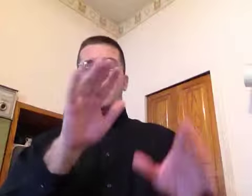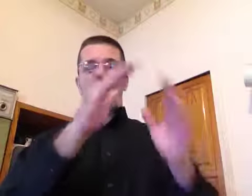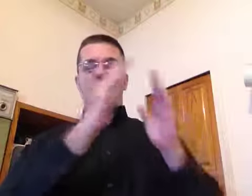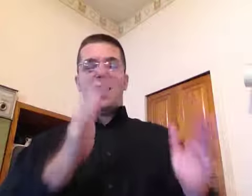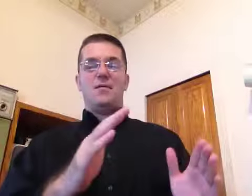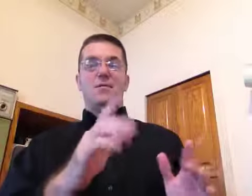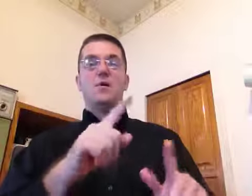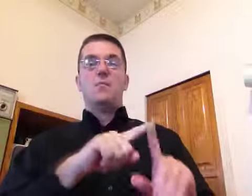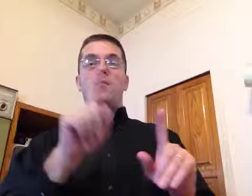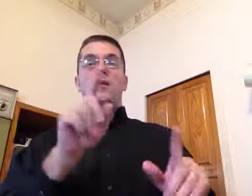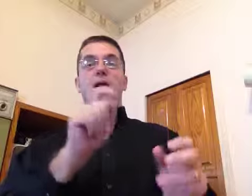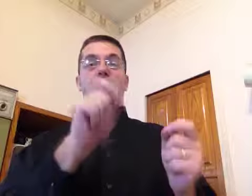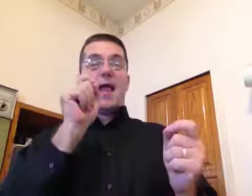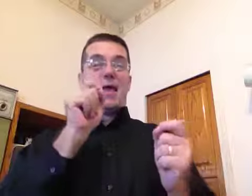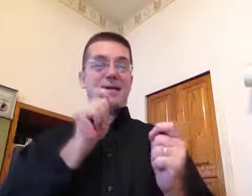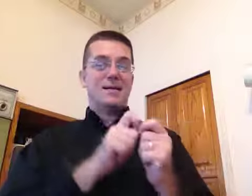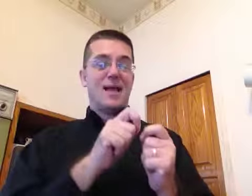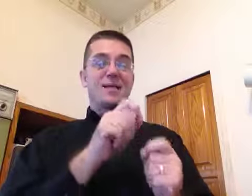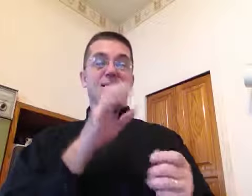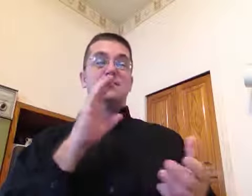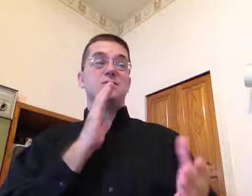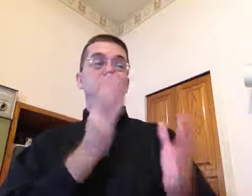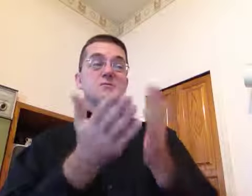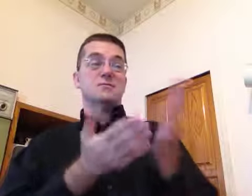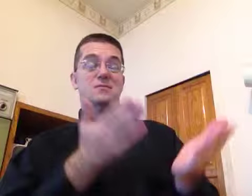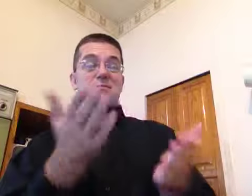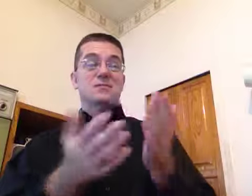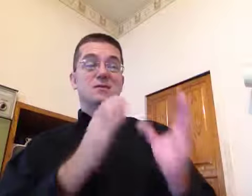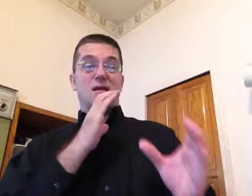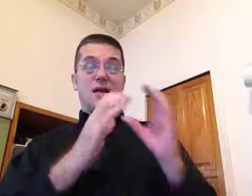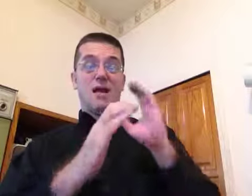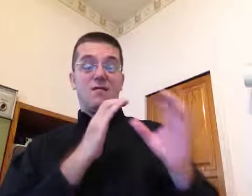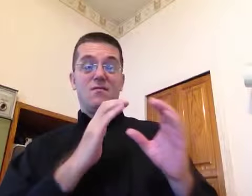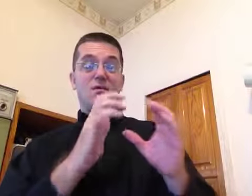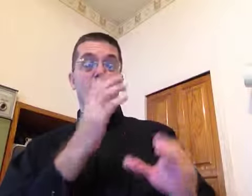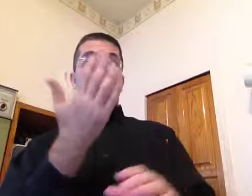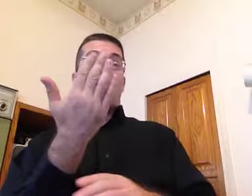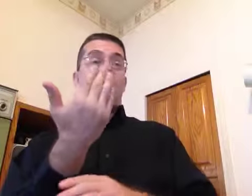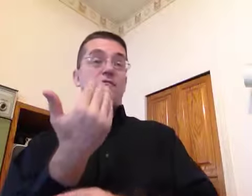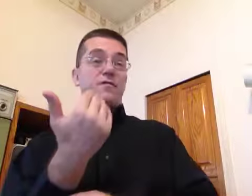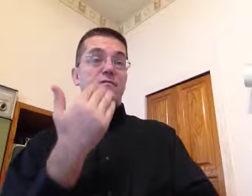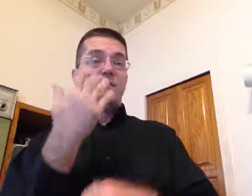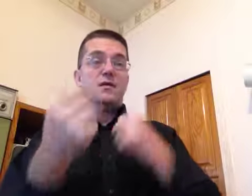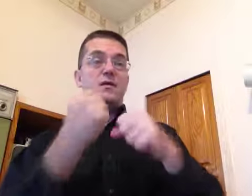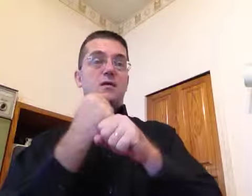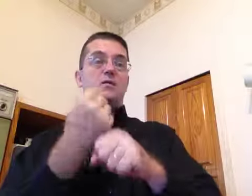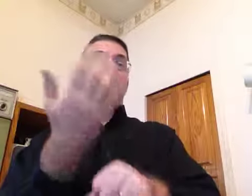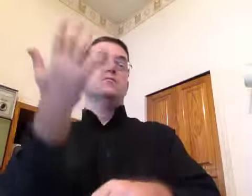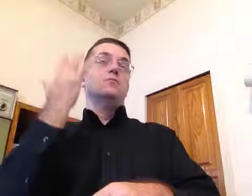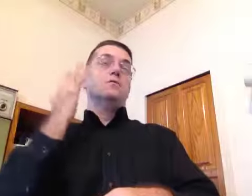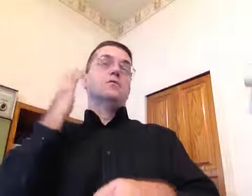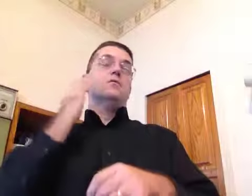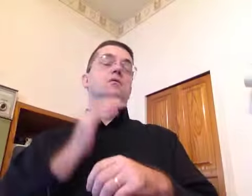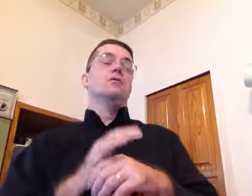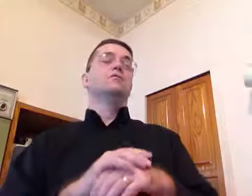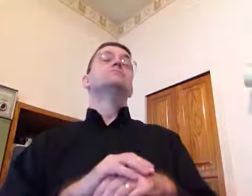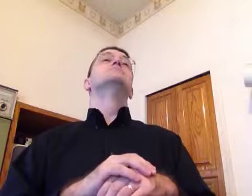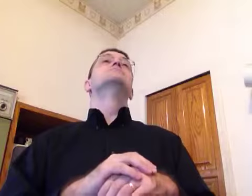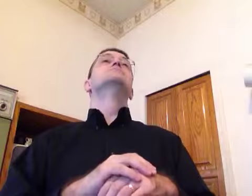this exact conversation about 15 years ago when we hit the edge of that. And so, but the trick